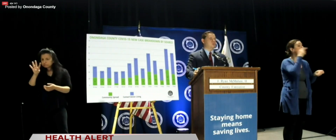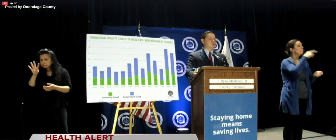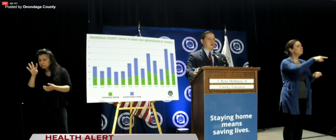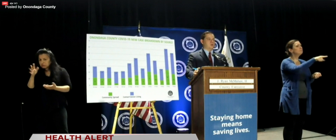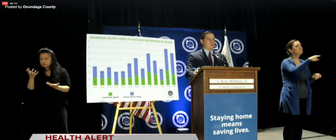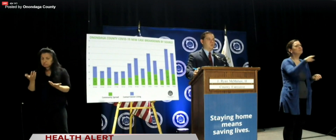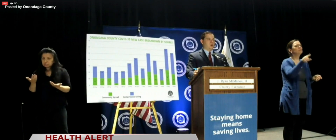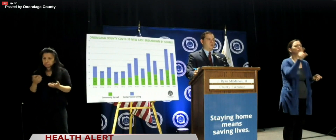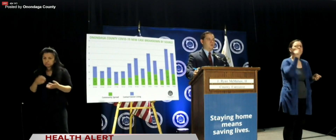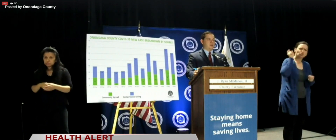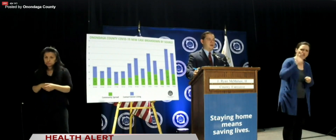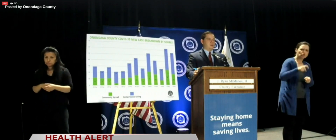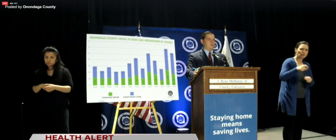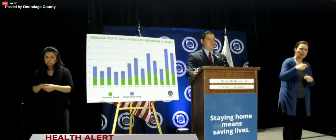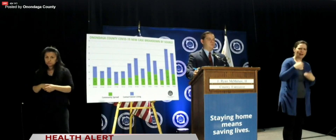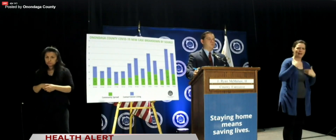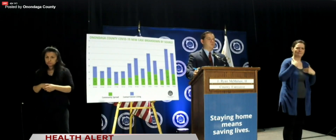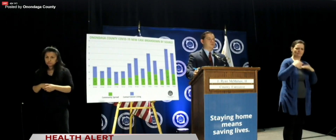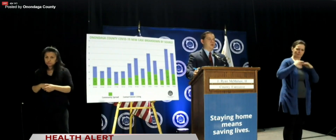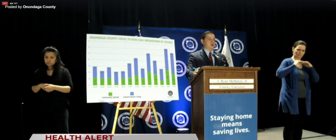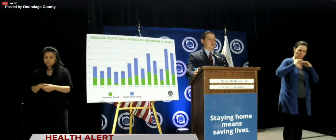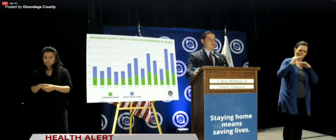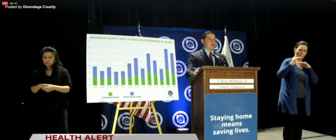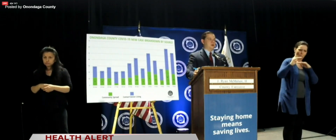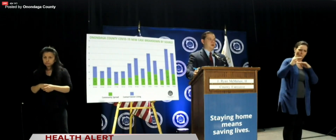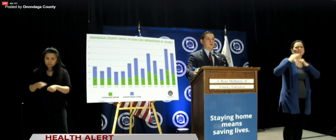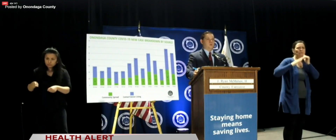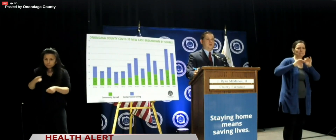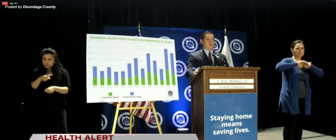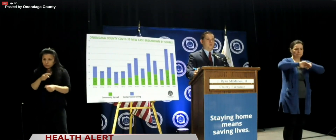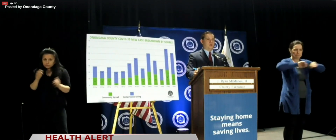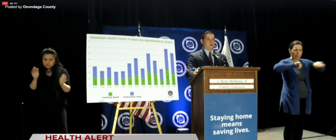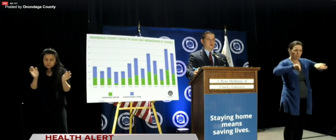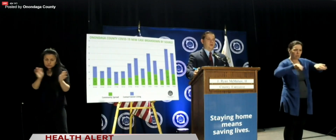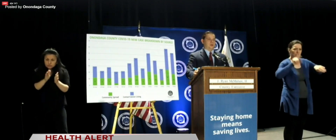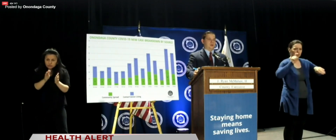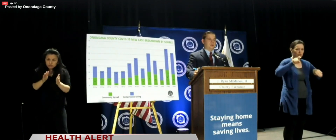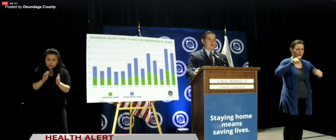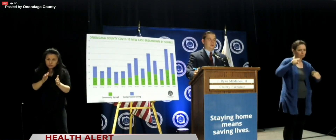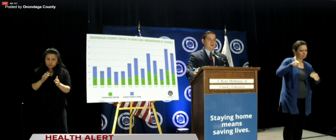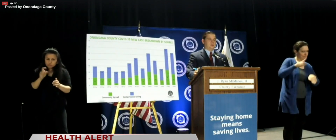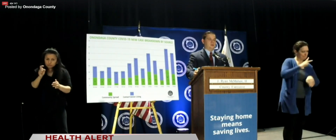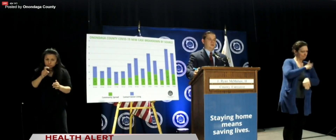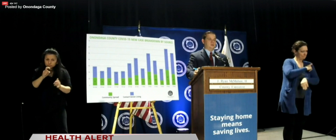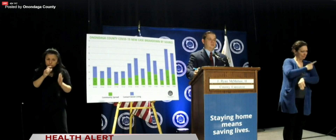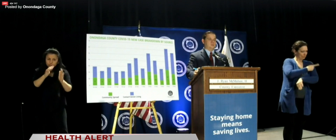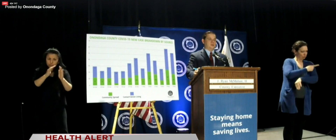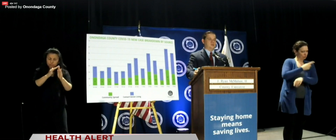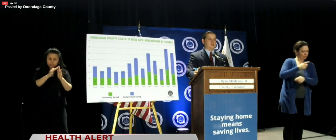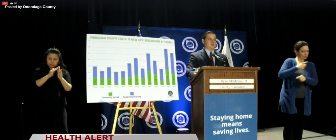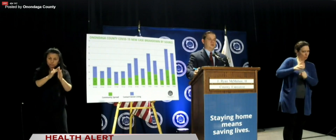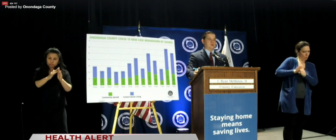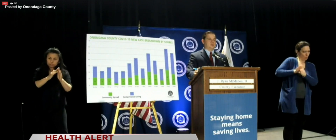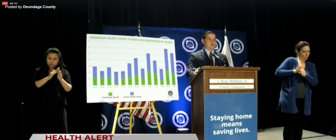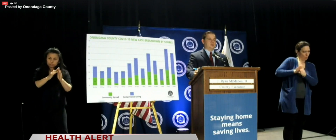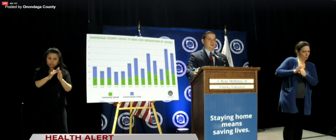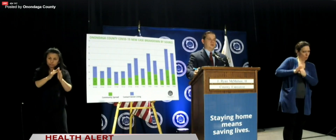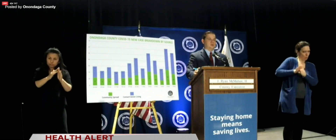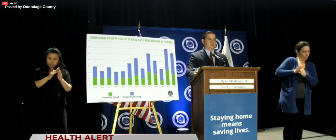And we're going to work with them. We talked about PPE. We're going to work and make sure that everybody's got